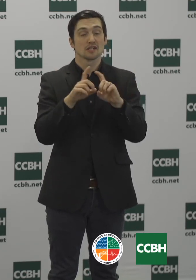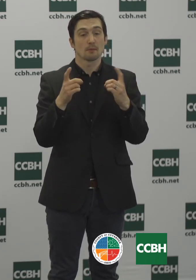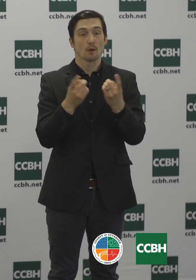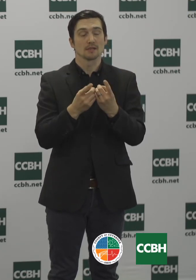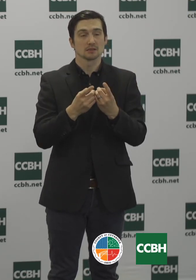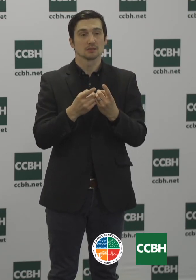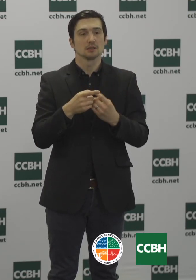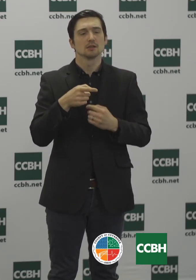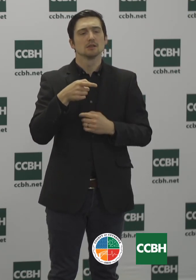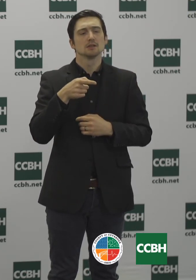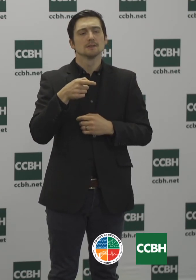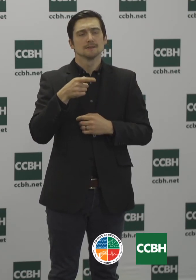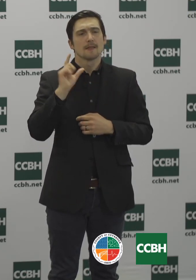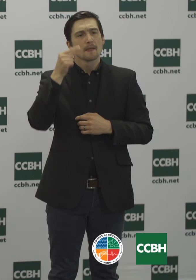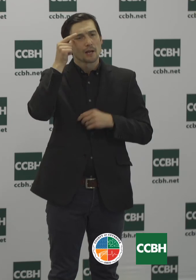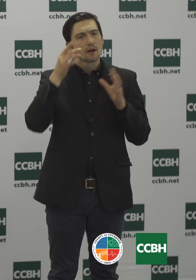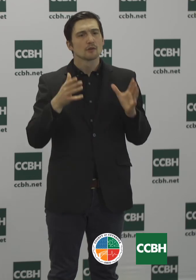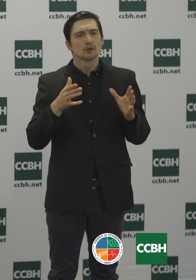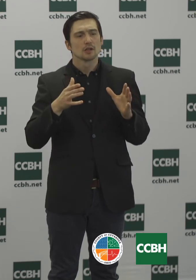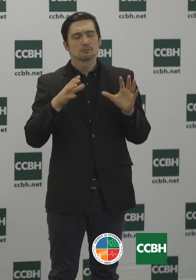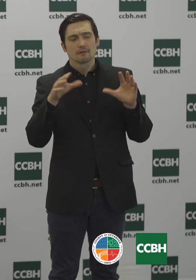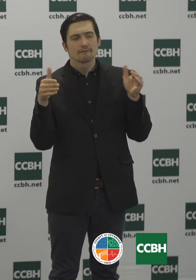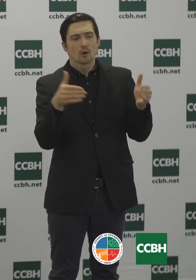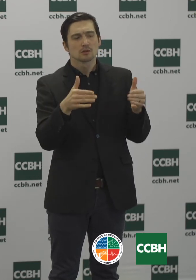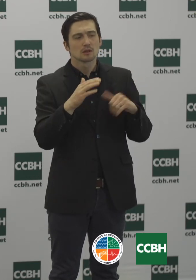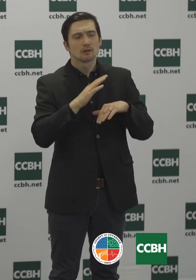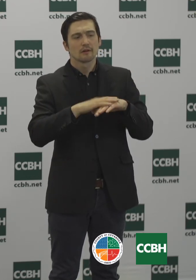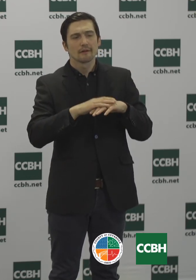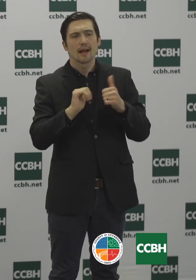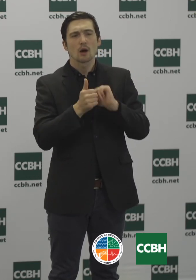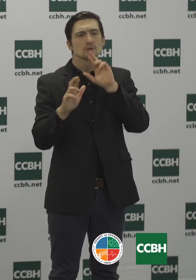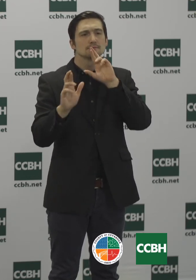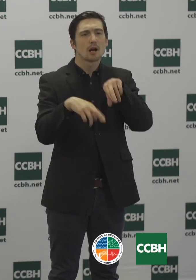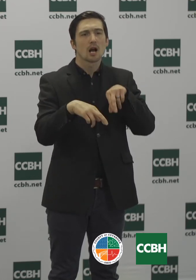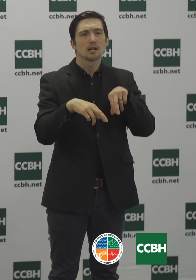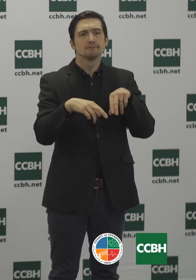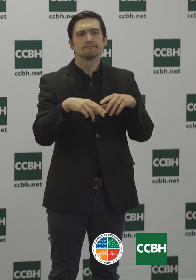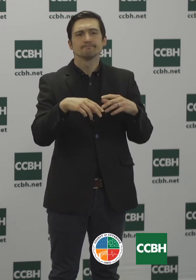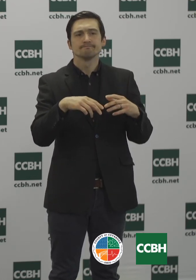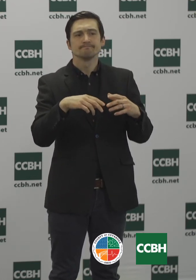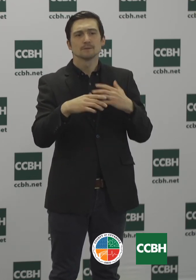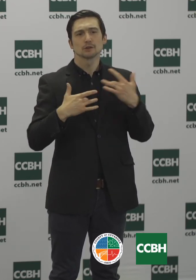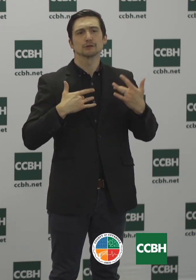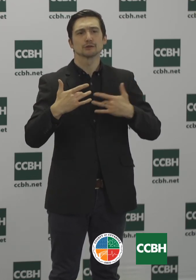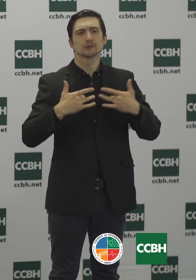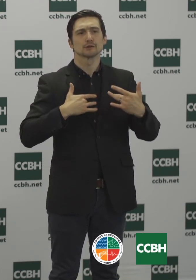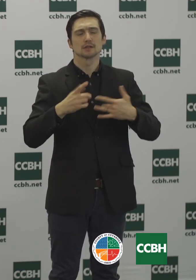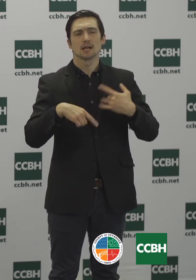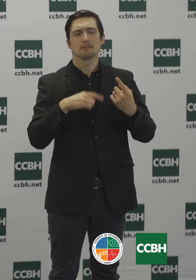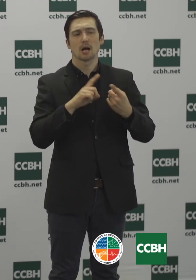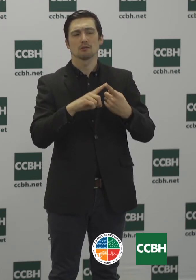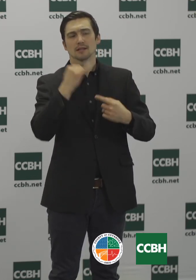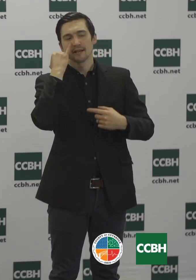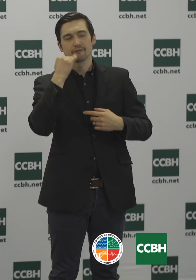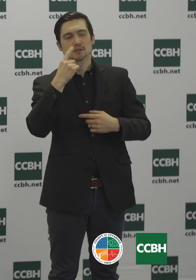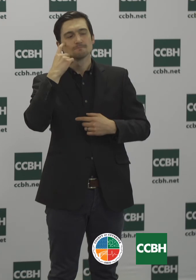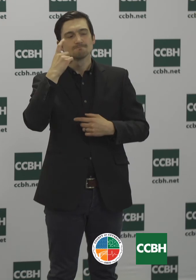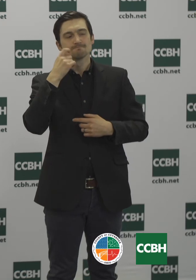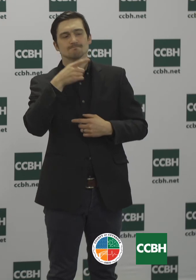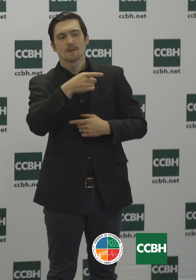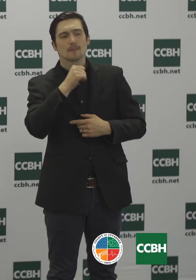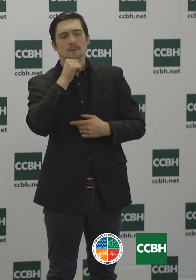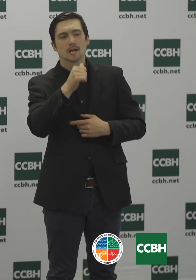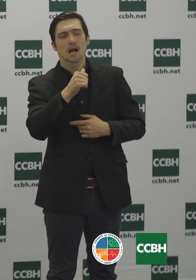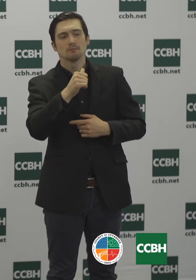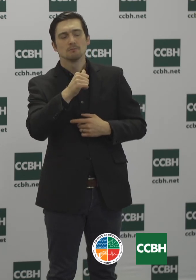in the governor's plan to respond to concerns with businesses related to social distancing and a range